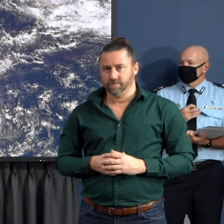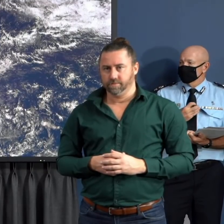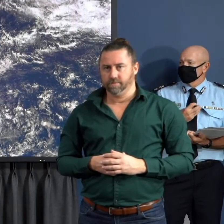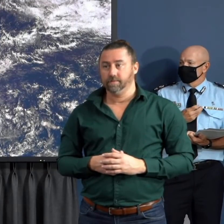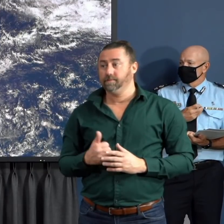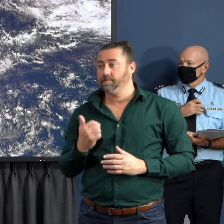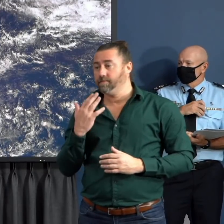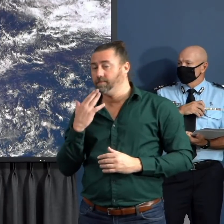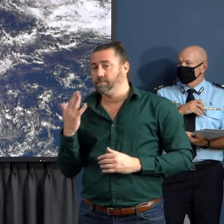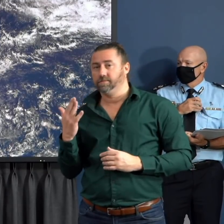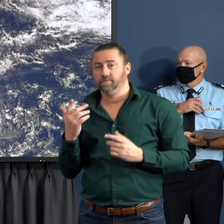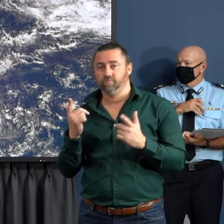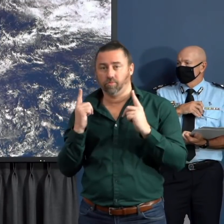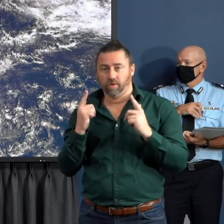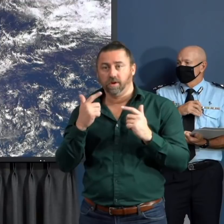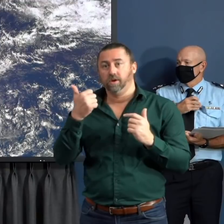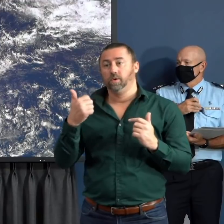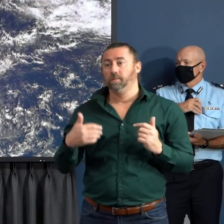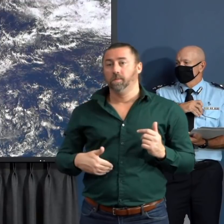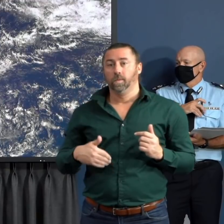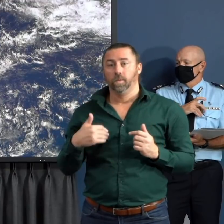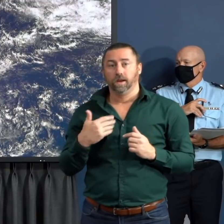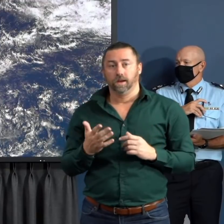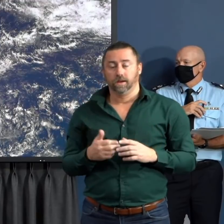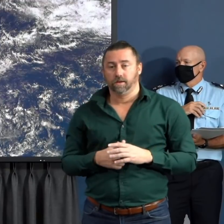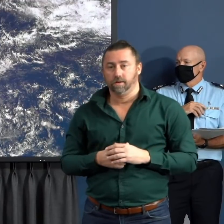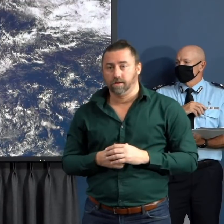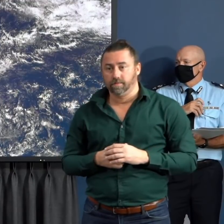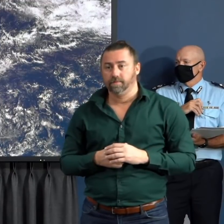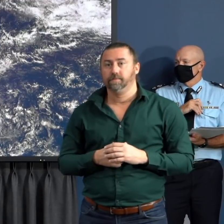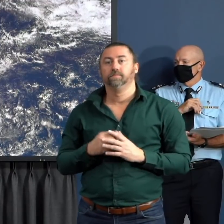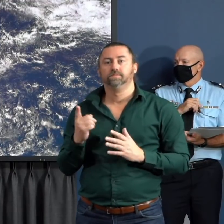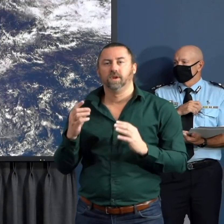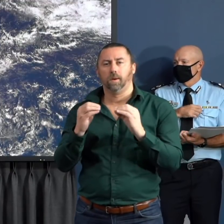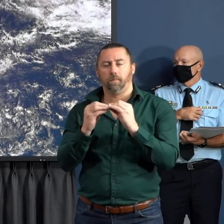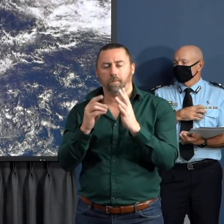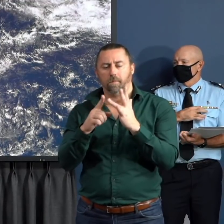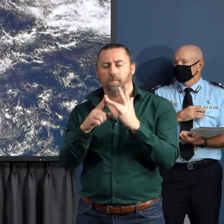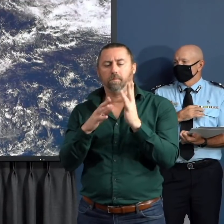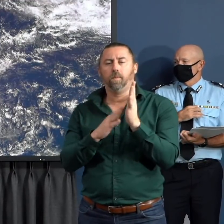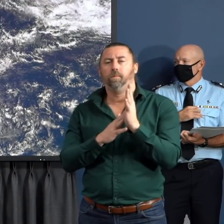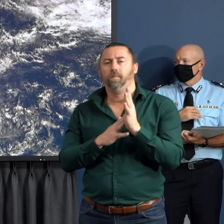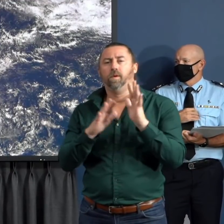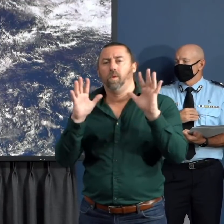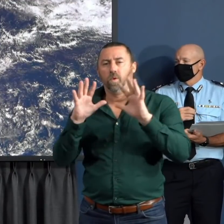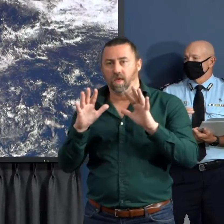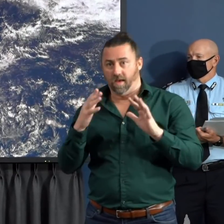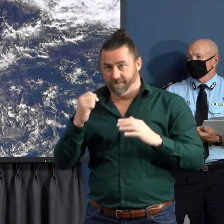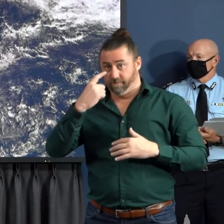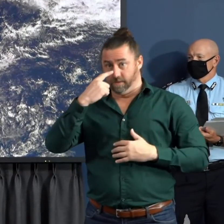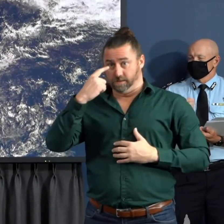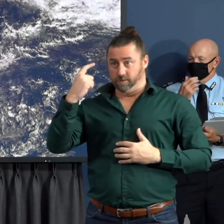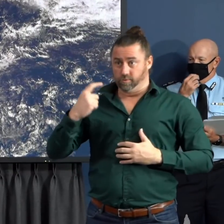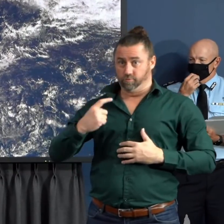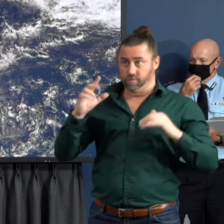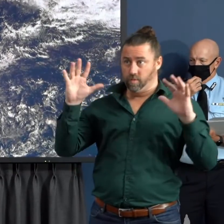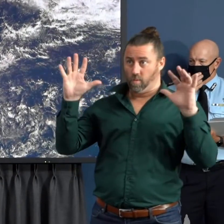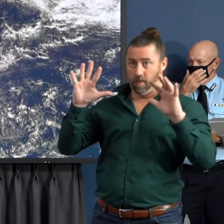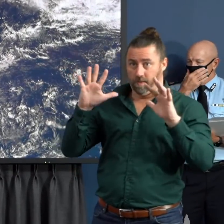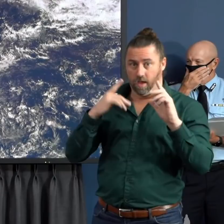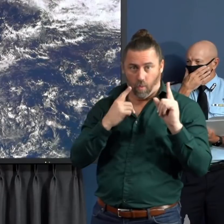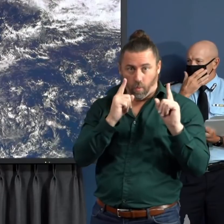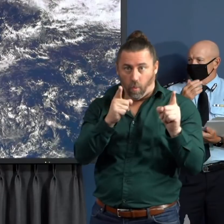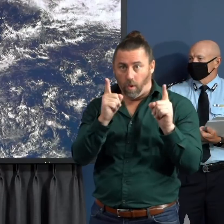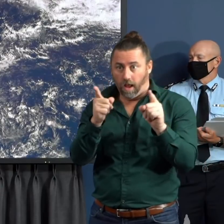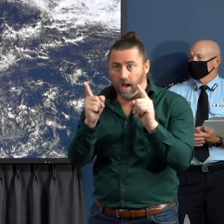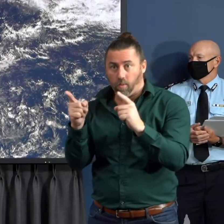Thanks, Premier. Good morning, everyone. The Bureau of Meteorology's severe weather warning for southeast Queensland, as